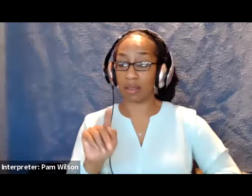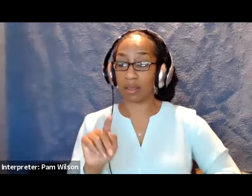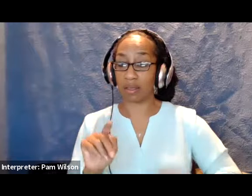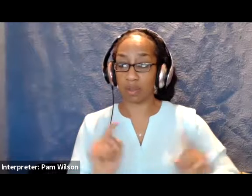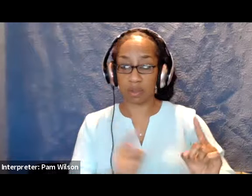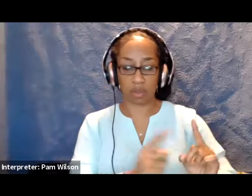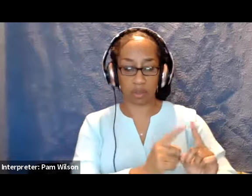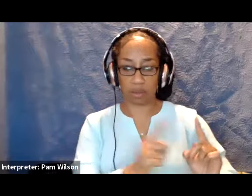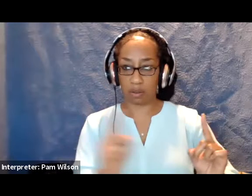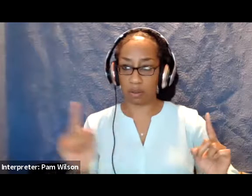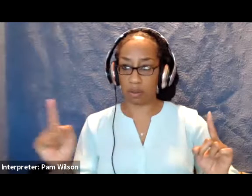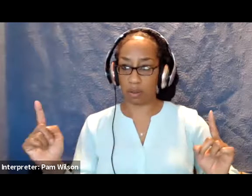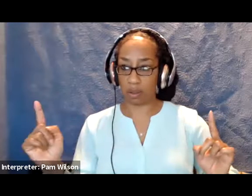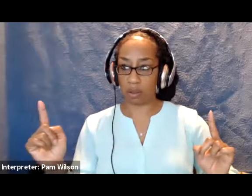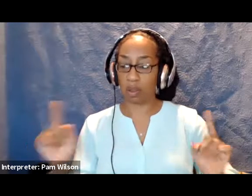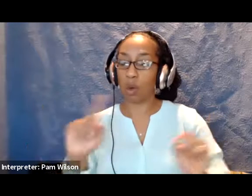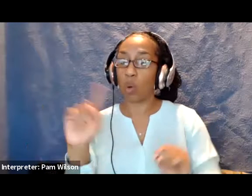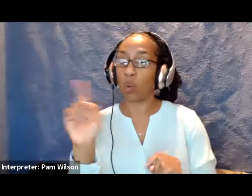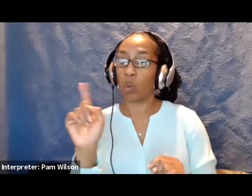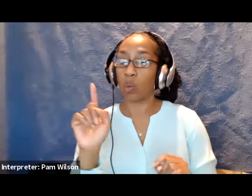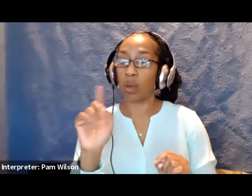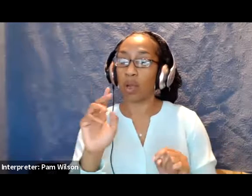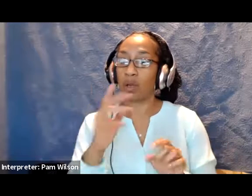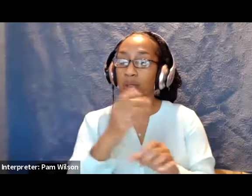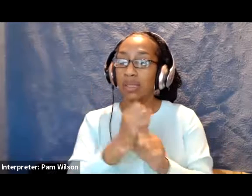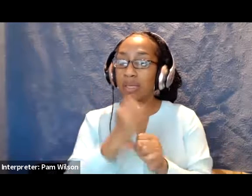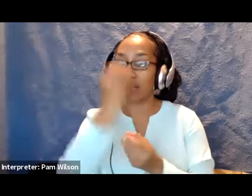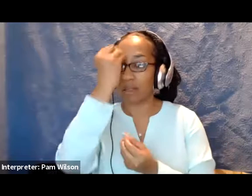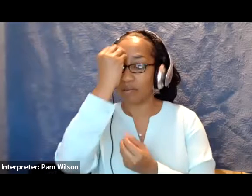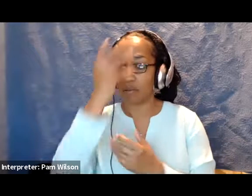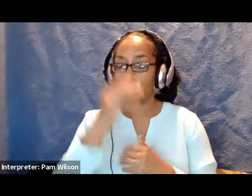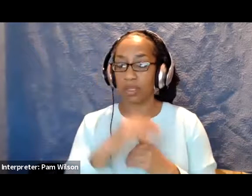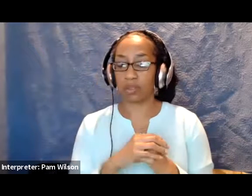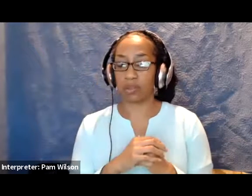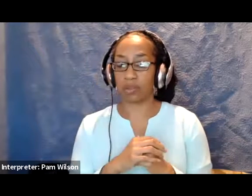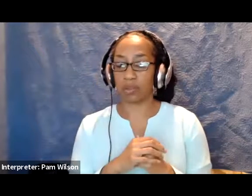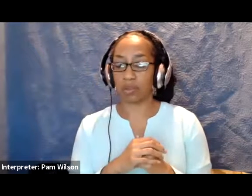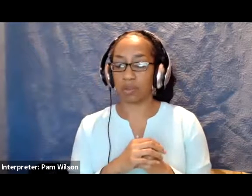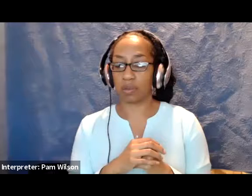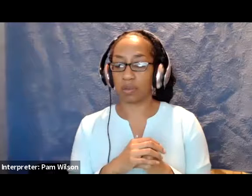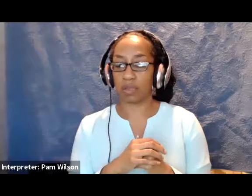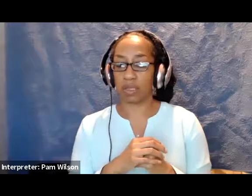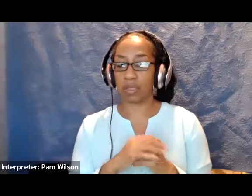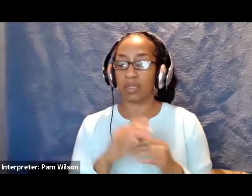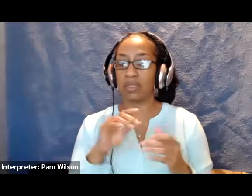go to get this information, and all of this has been getting started with webinar.